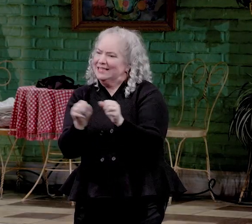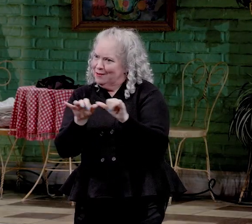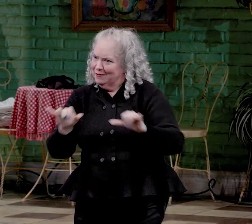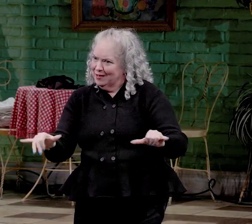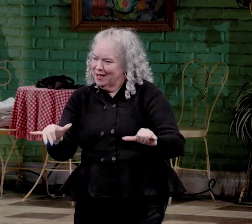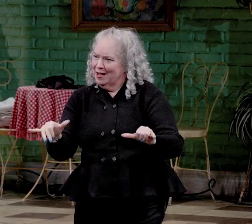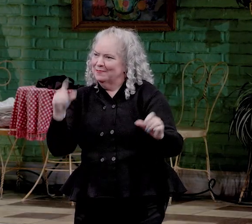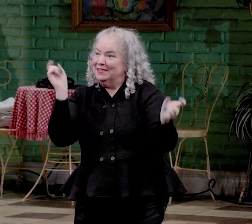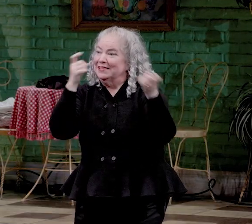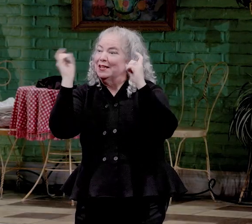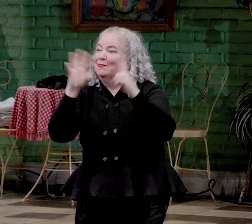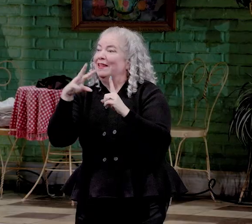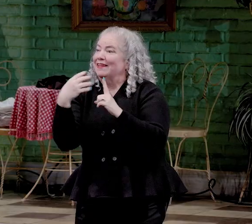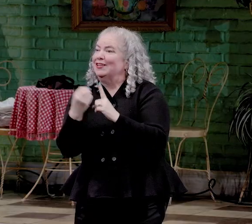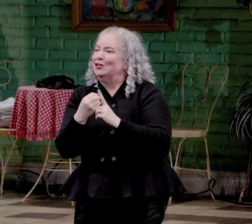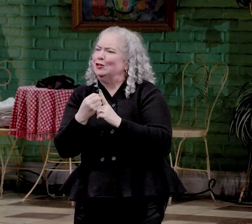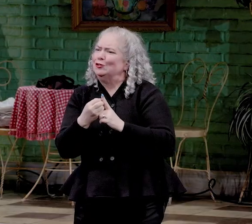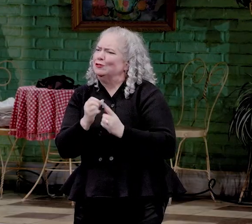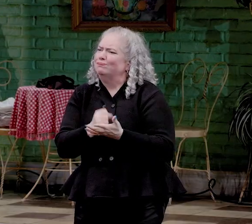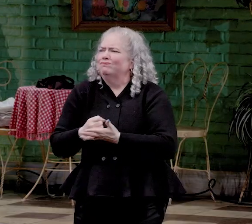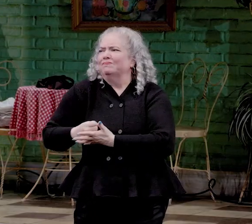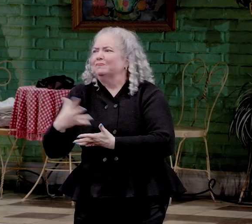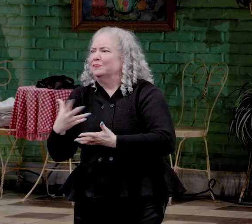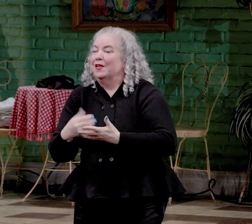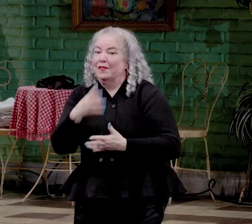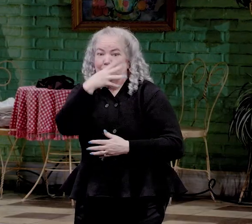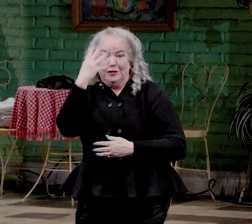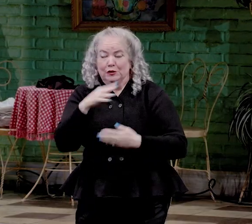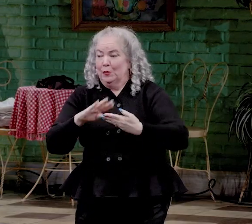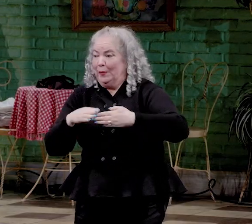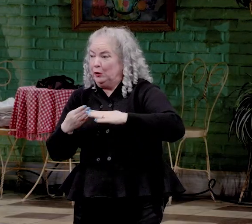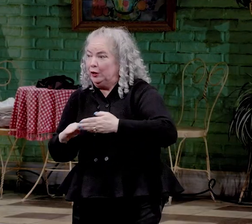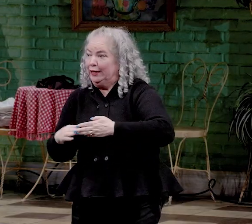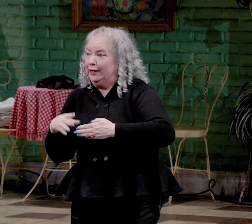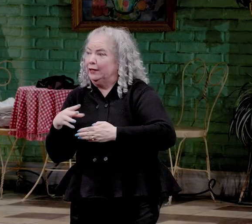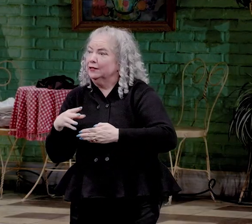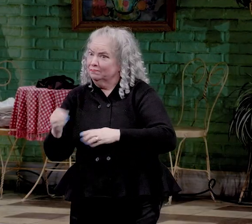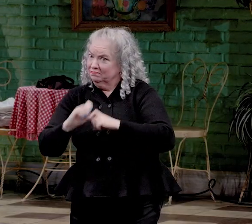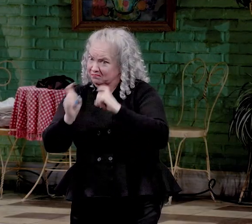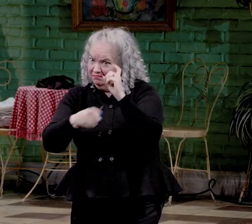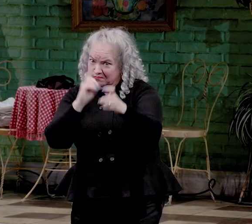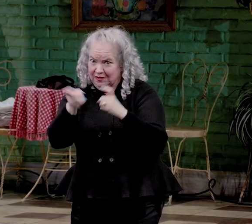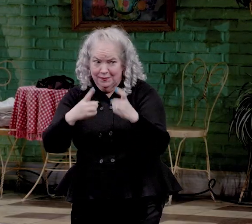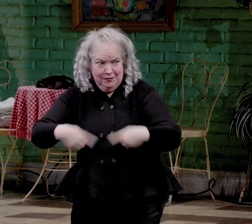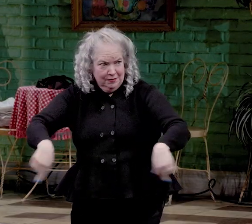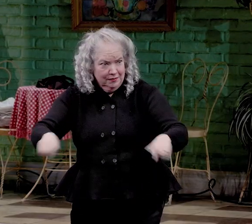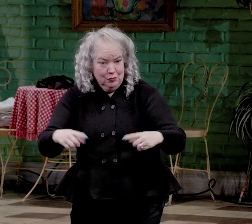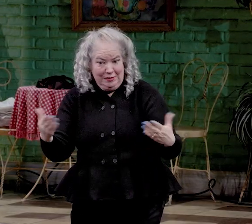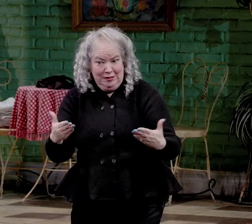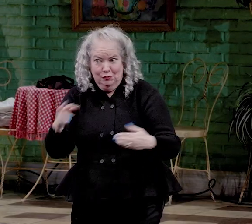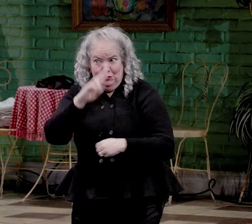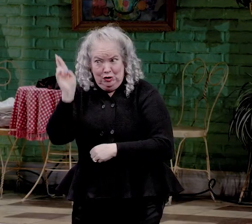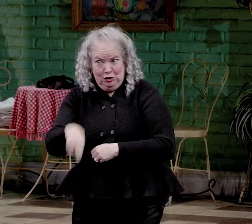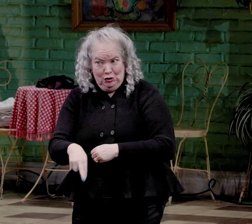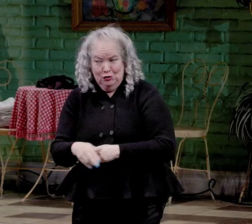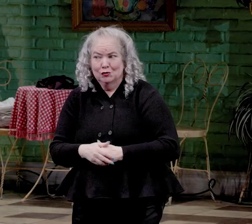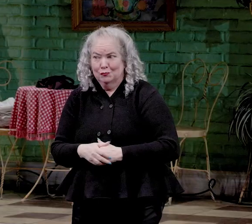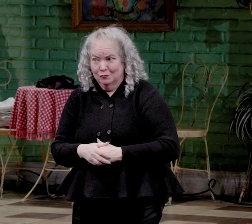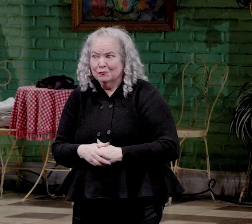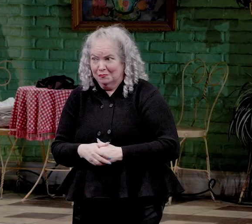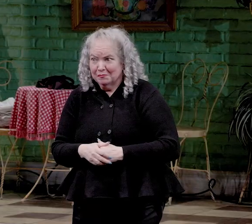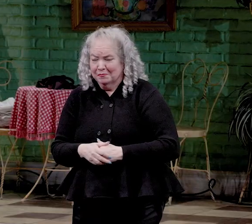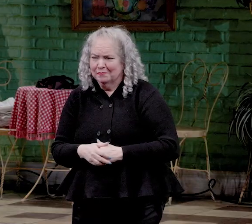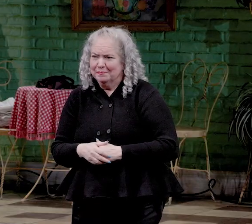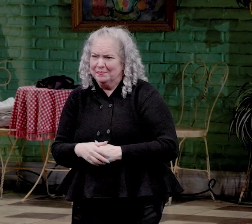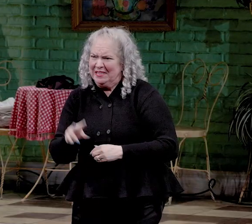celebrating the cultural richness that immigrant communities contribute to Rochester, New York.